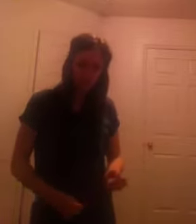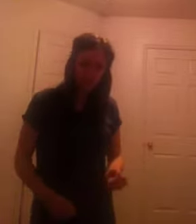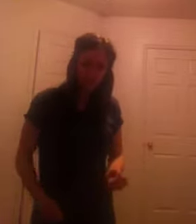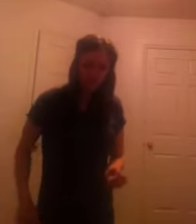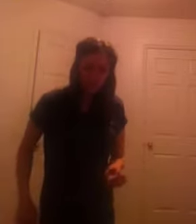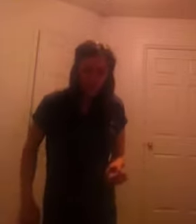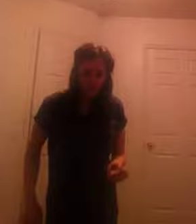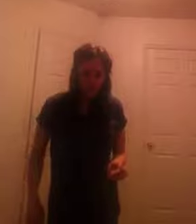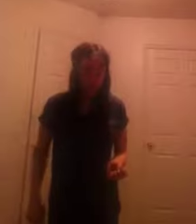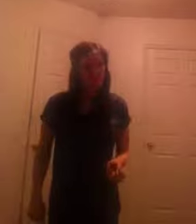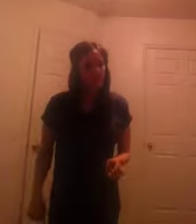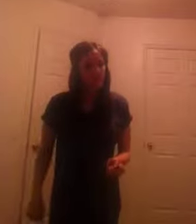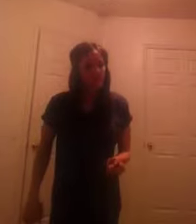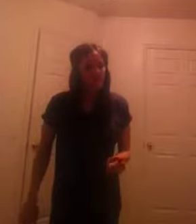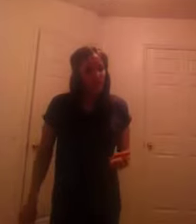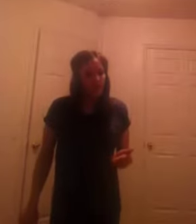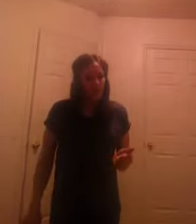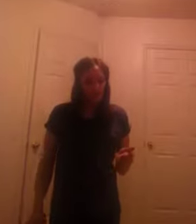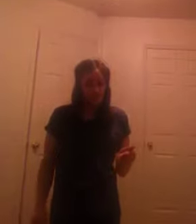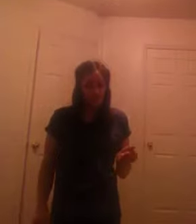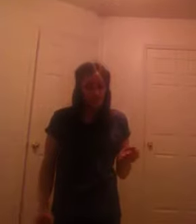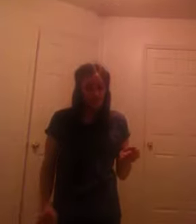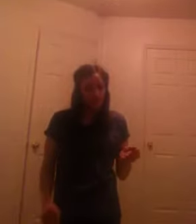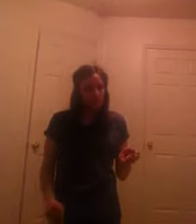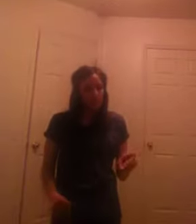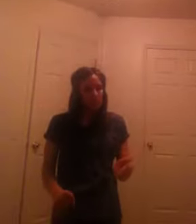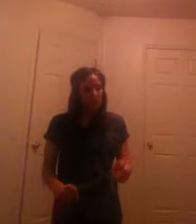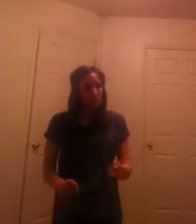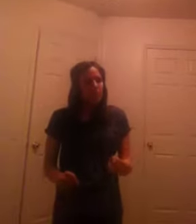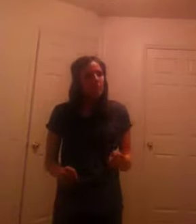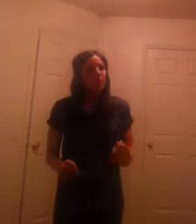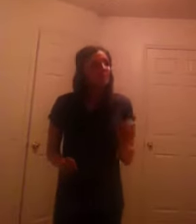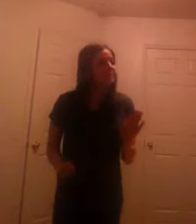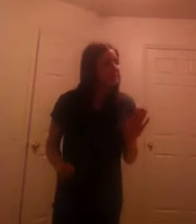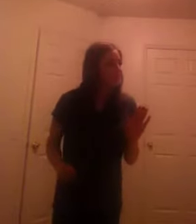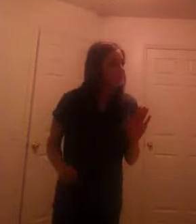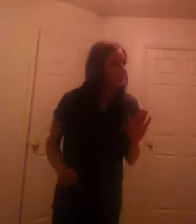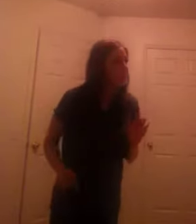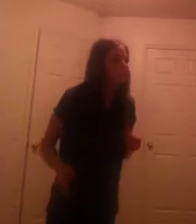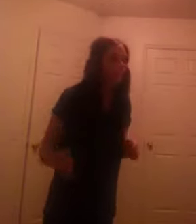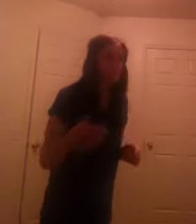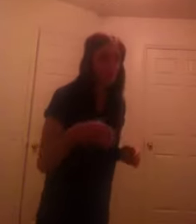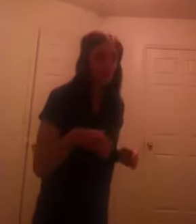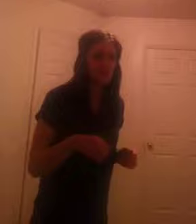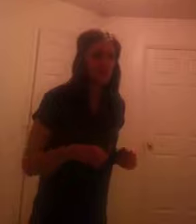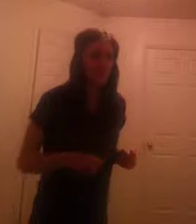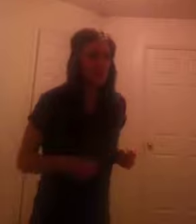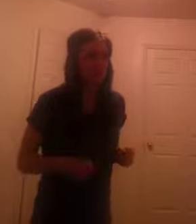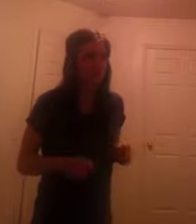harness, to the rope, and we slowly but safely rappelled down that